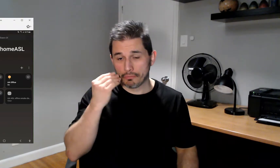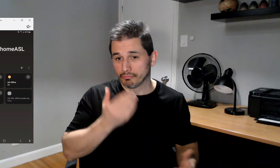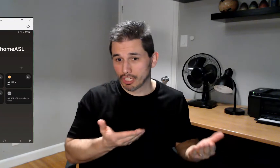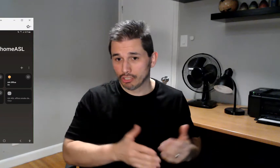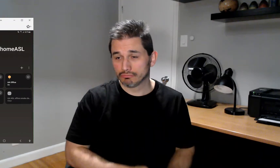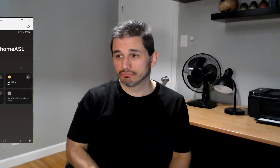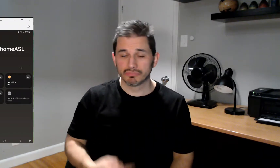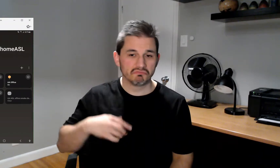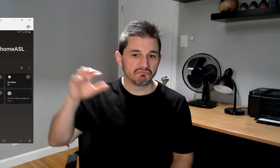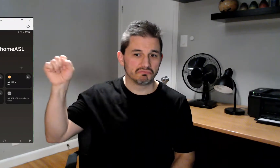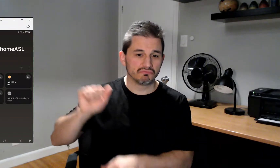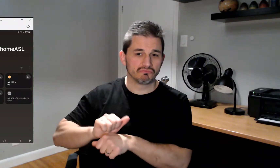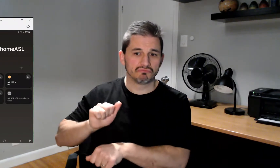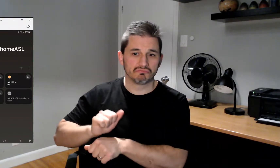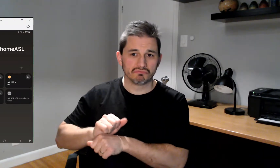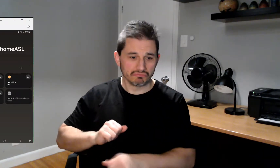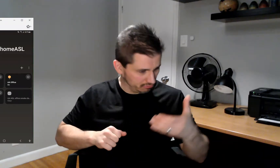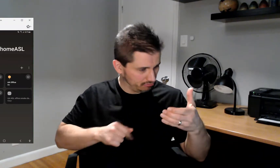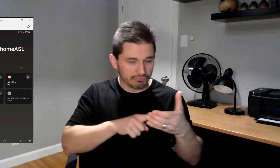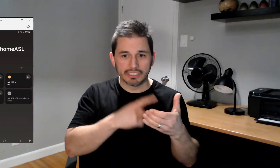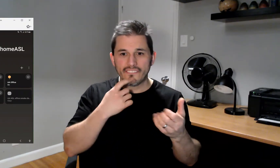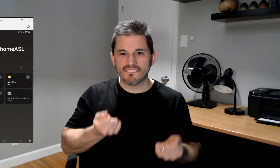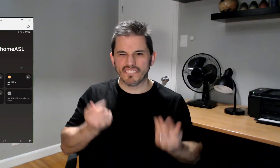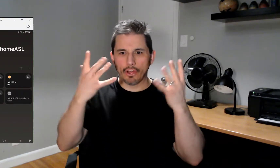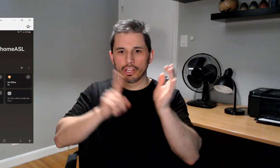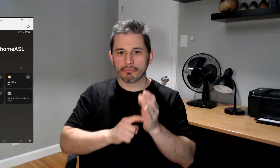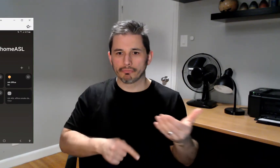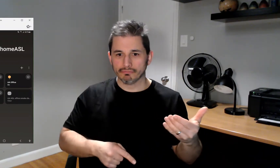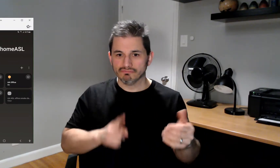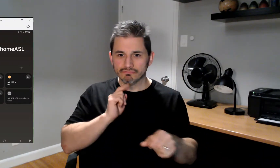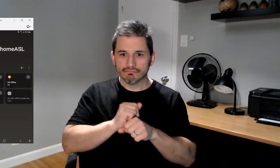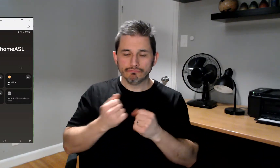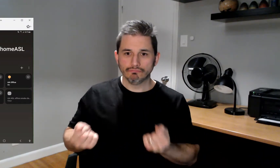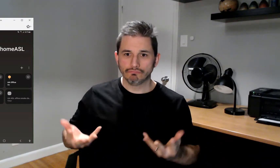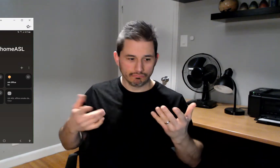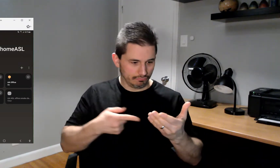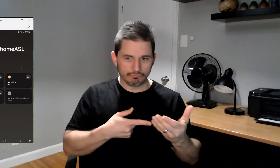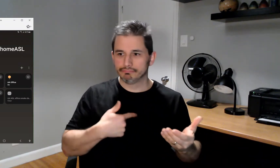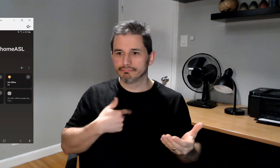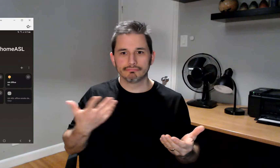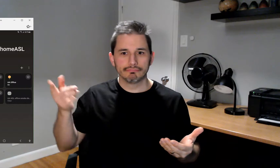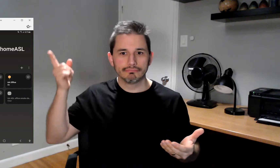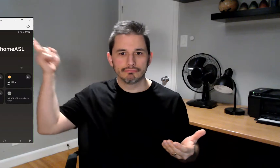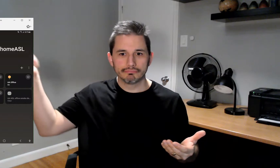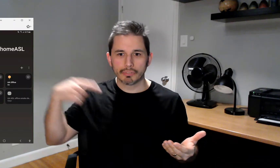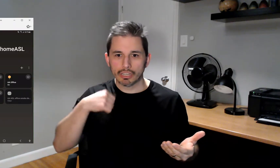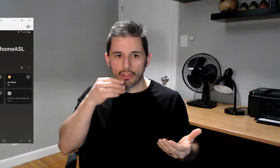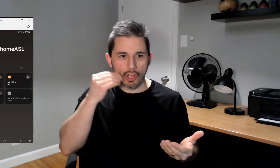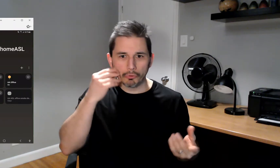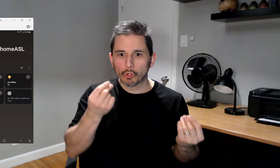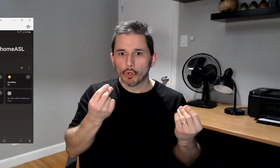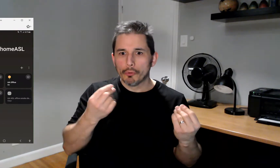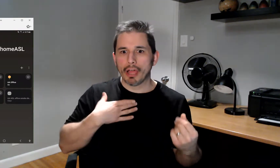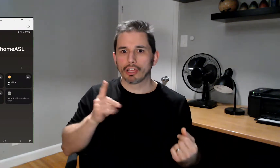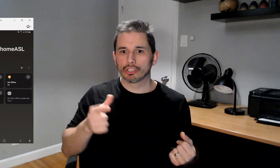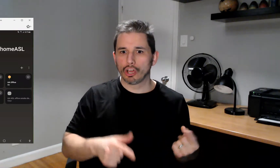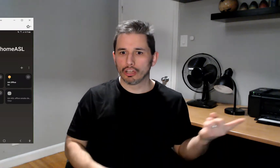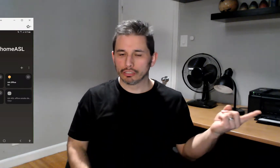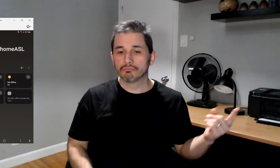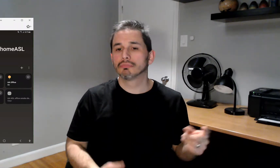I have a pet dog here, so if I'm at work and I see from the notification that there's a fire at home, well, I'm at work.